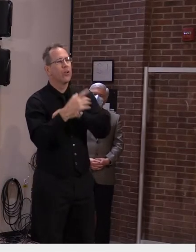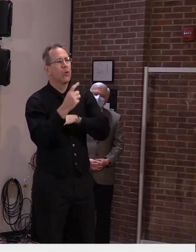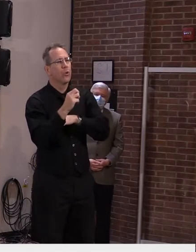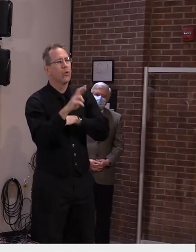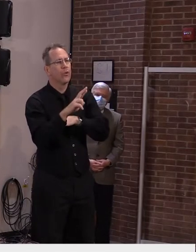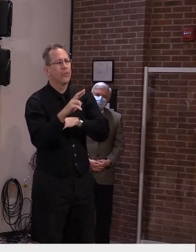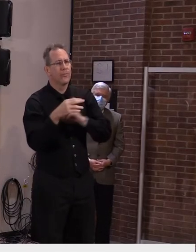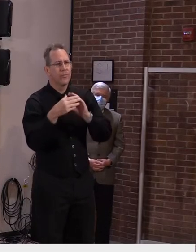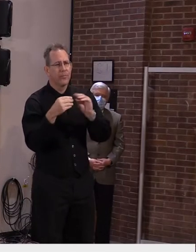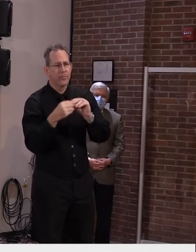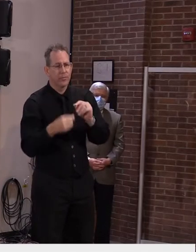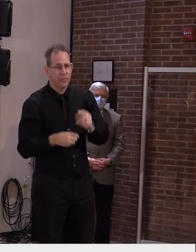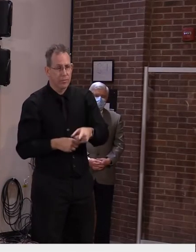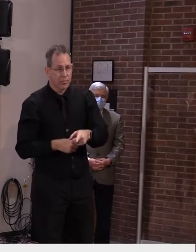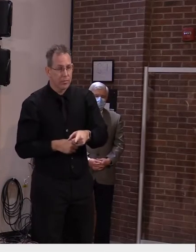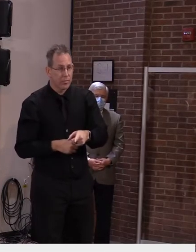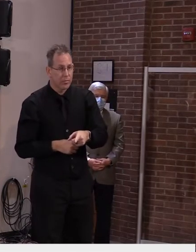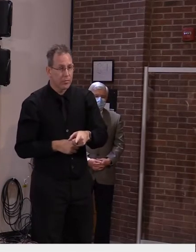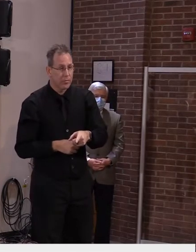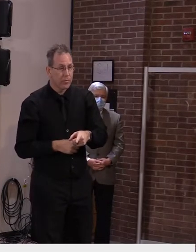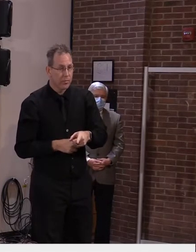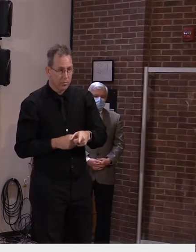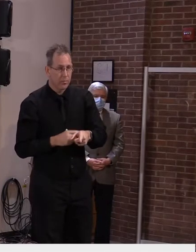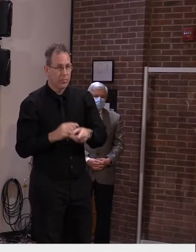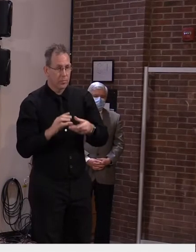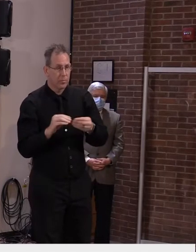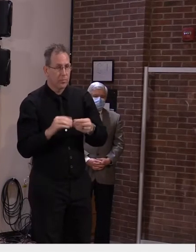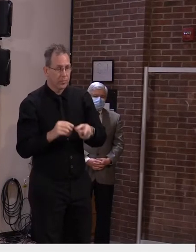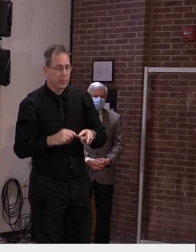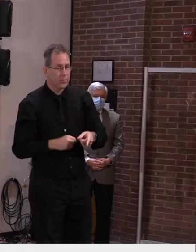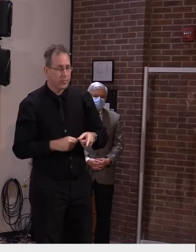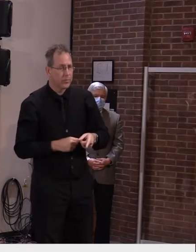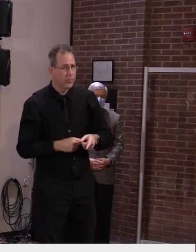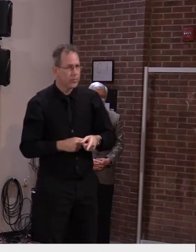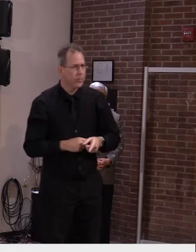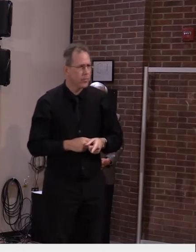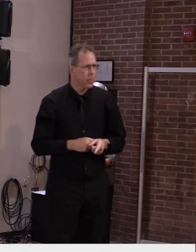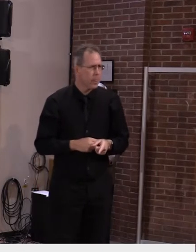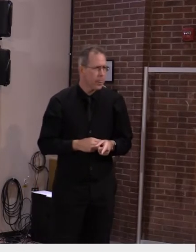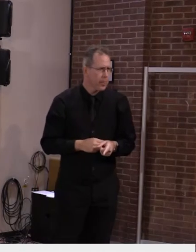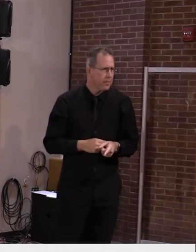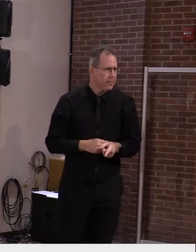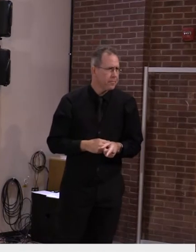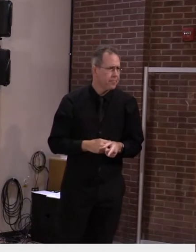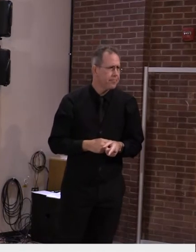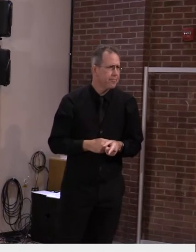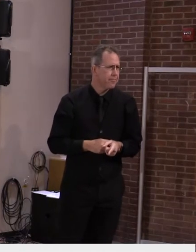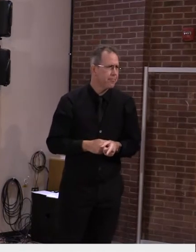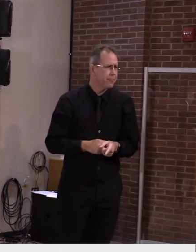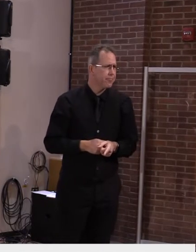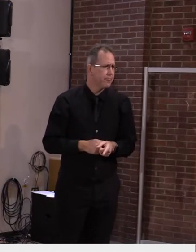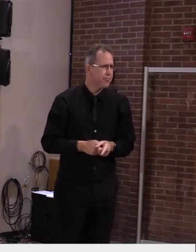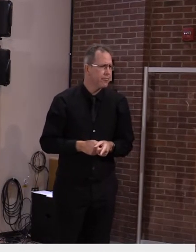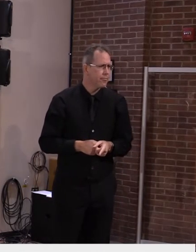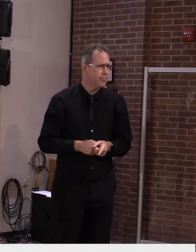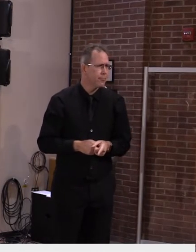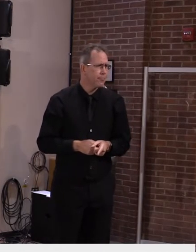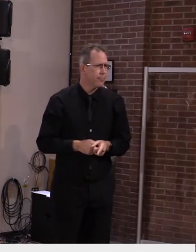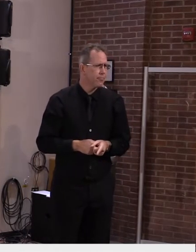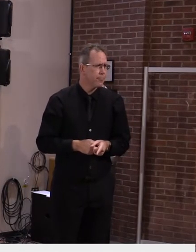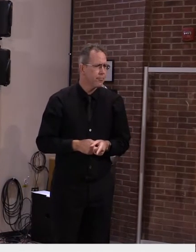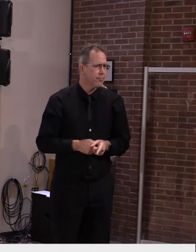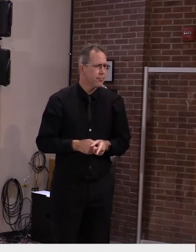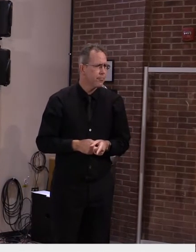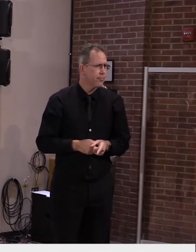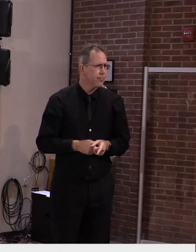Good afternoon, Governor. Several times in the past year, I've brought up concerns of a lack of resources